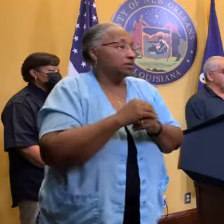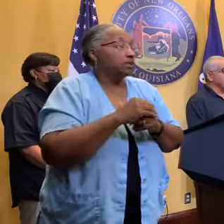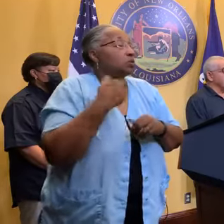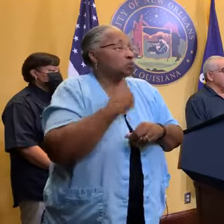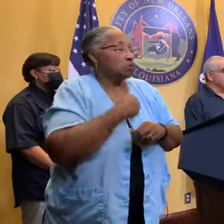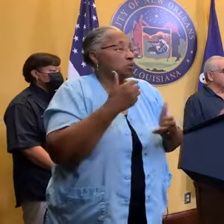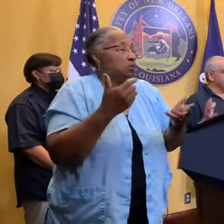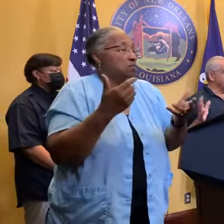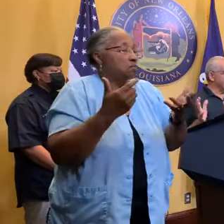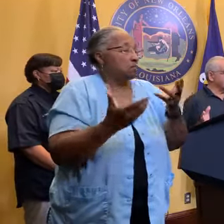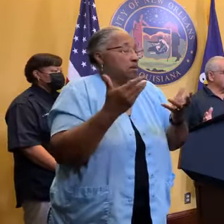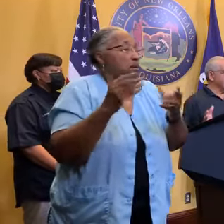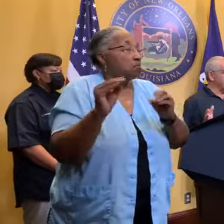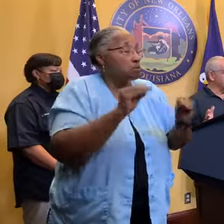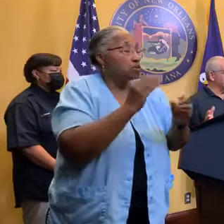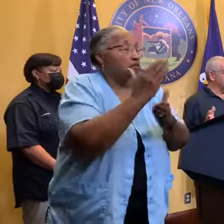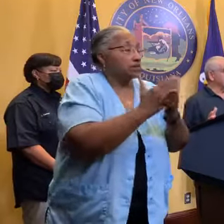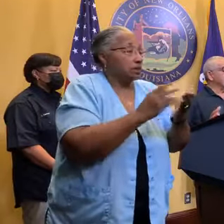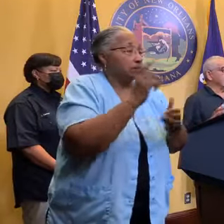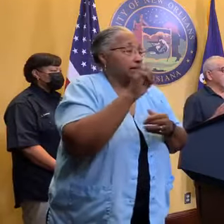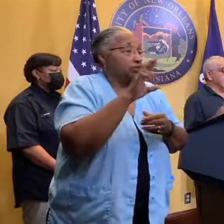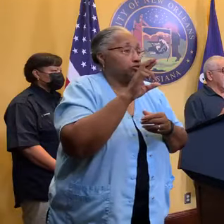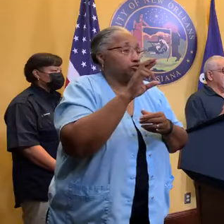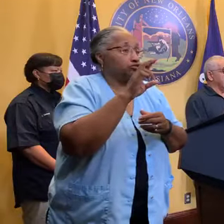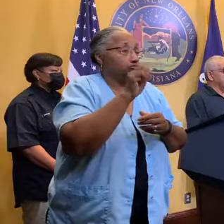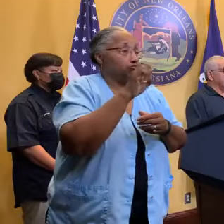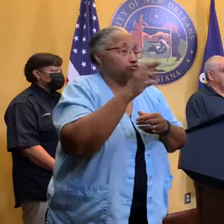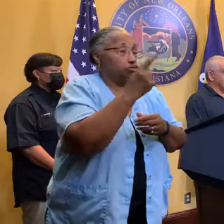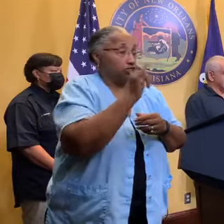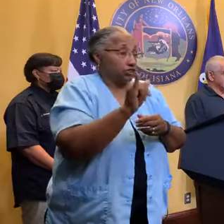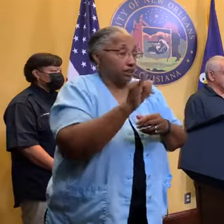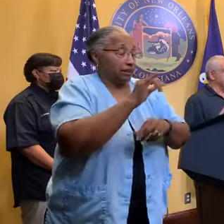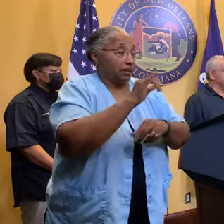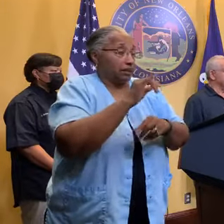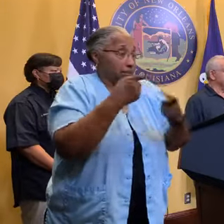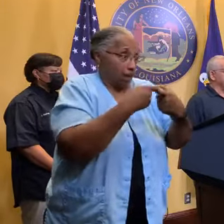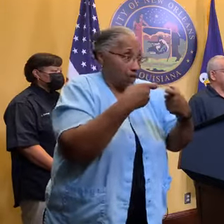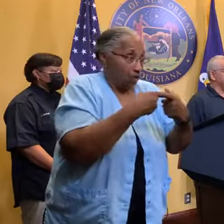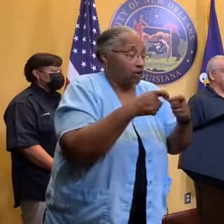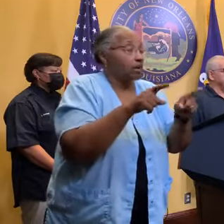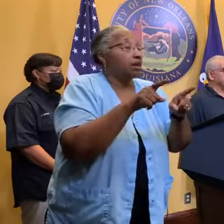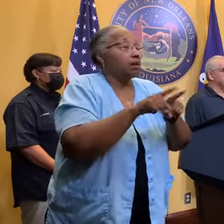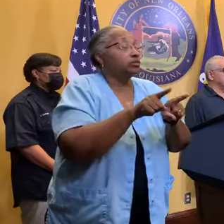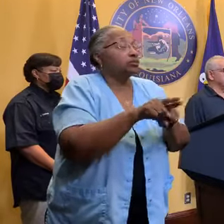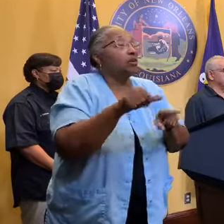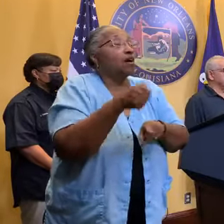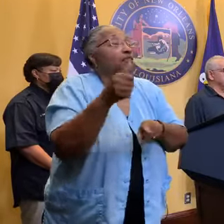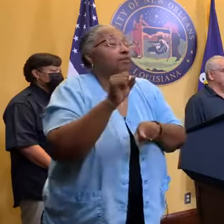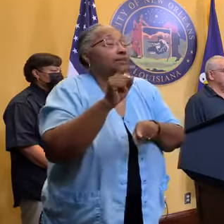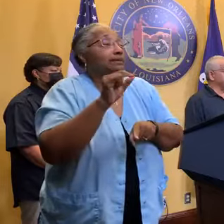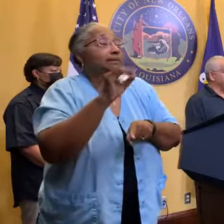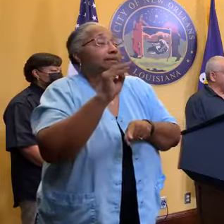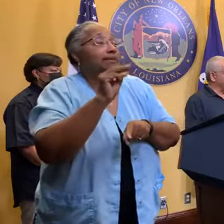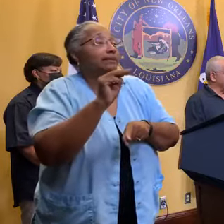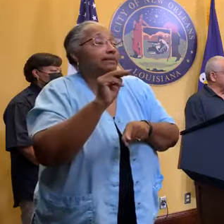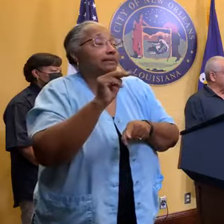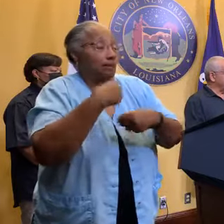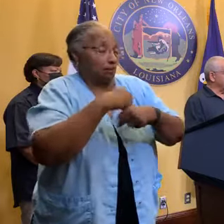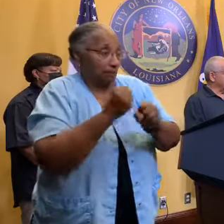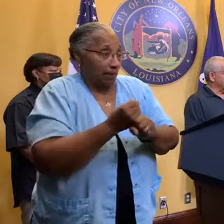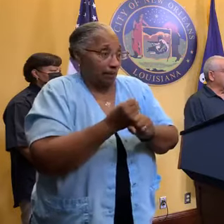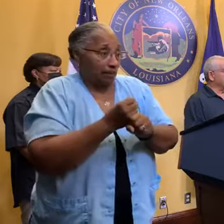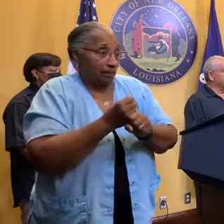preemptively moved some of Entergy power and other steam generated power that typically powers